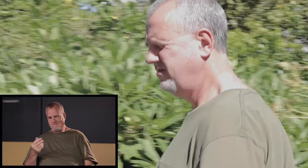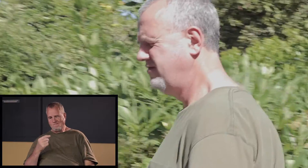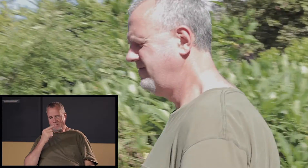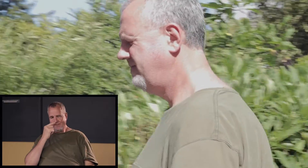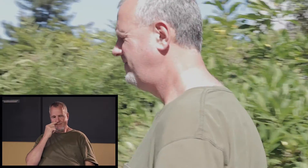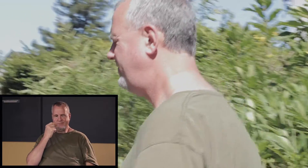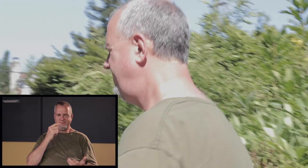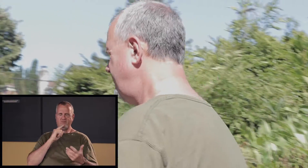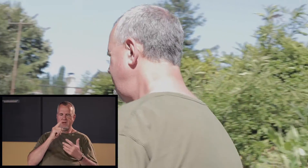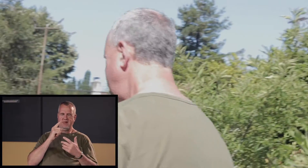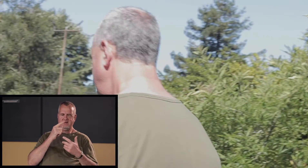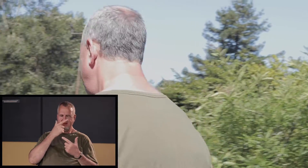So I'm pretty proud of it.